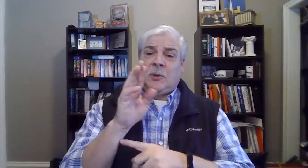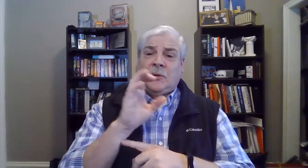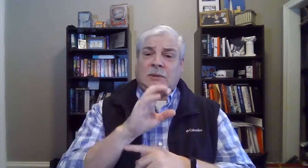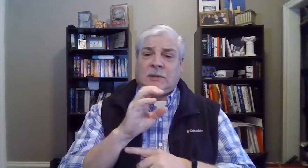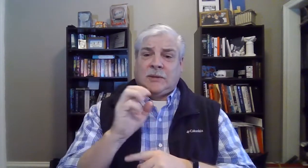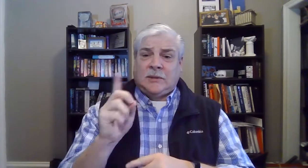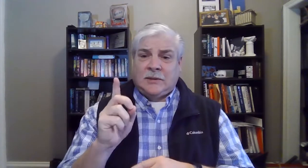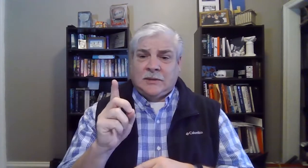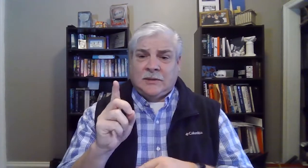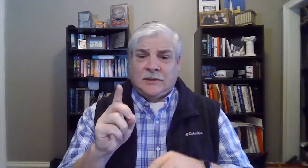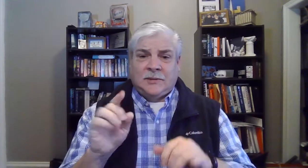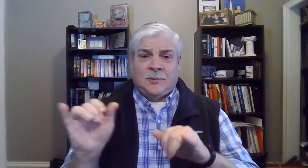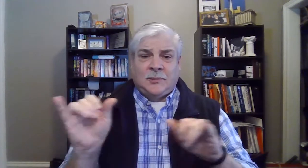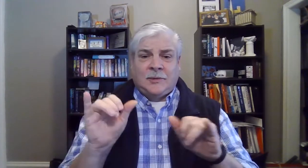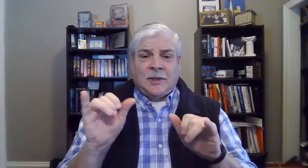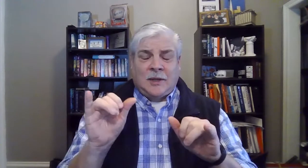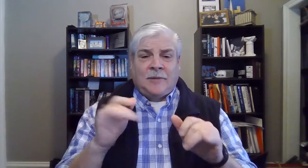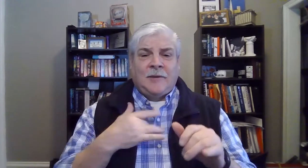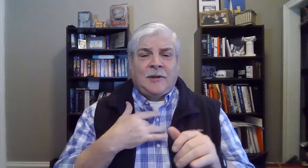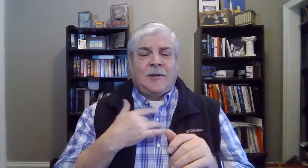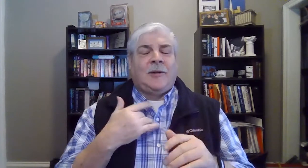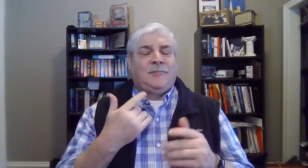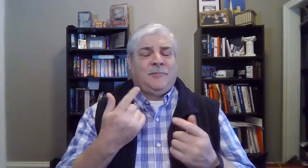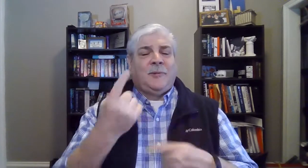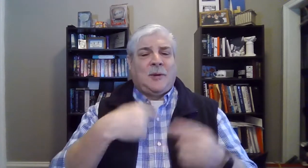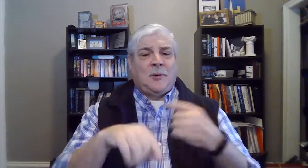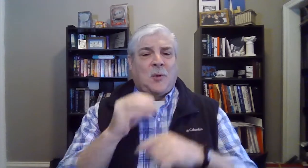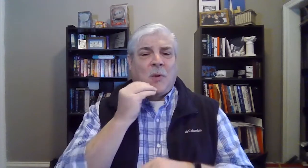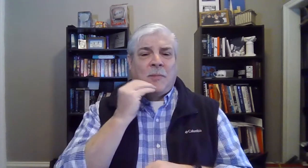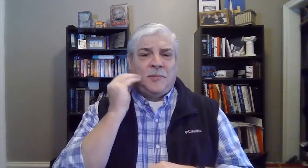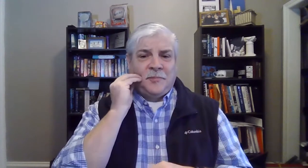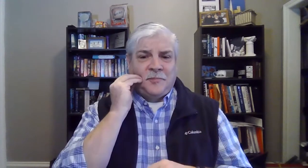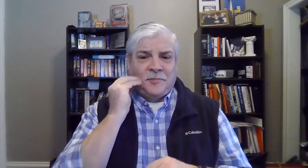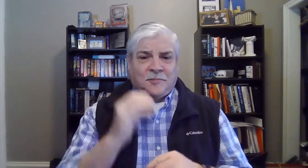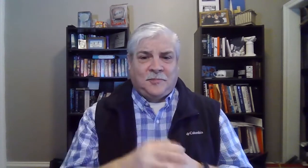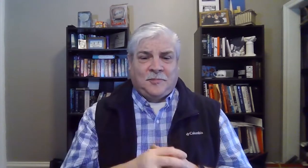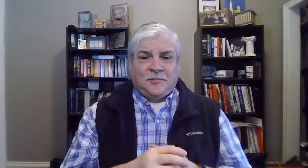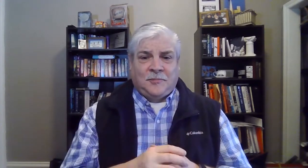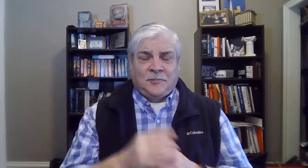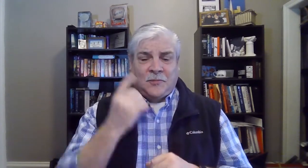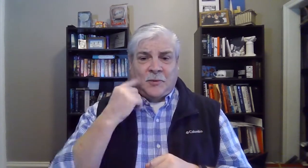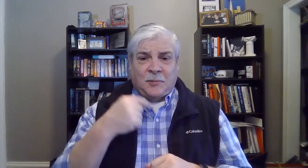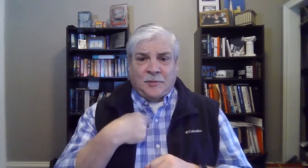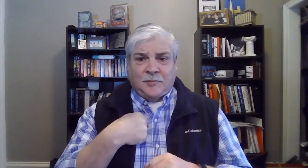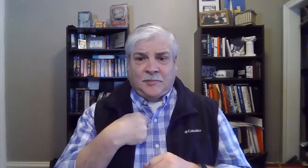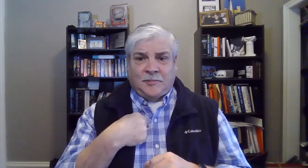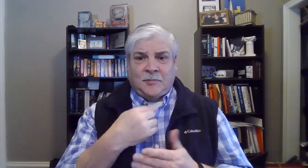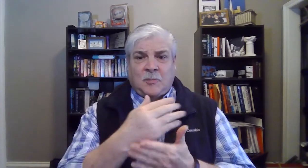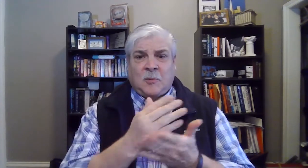Coming to BRCCED felt like a homecoming for me.